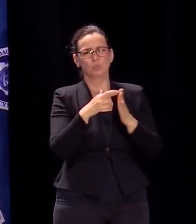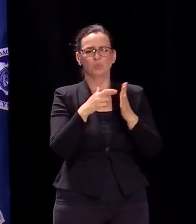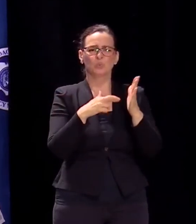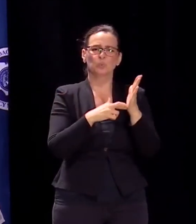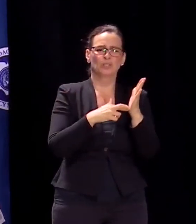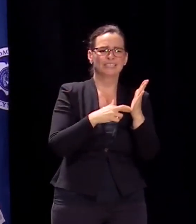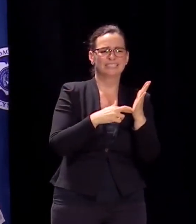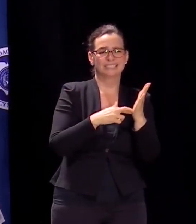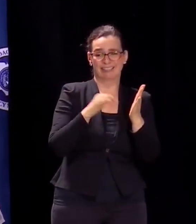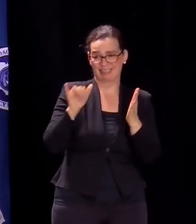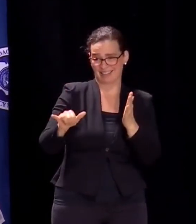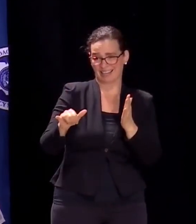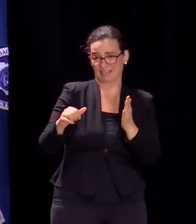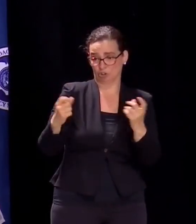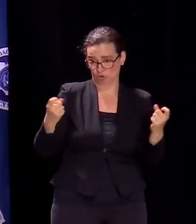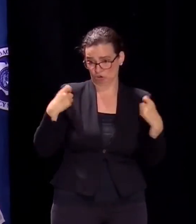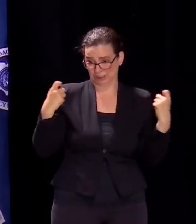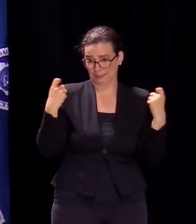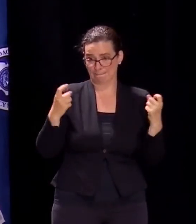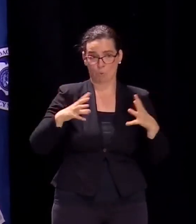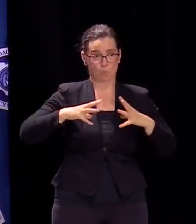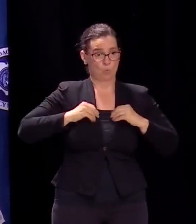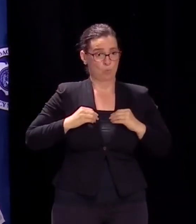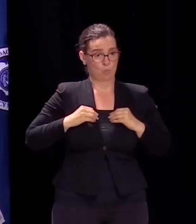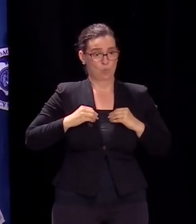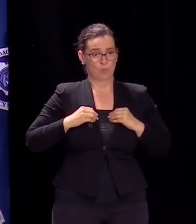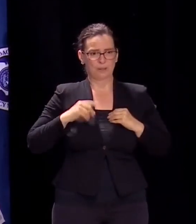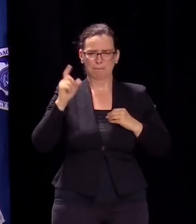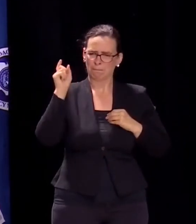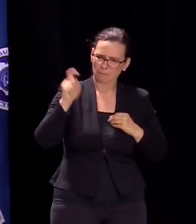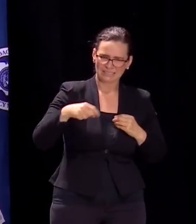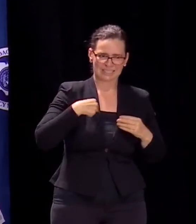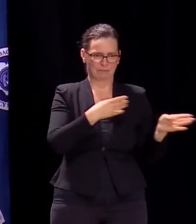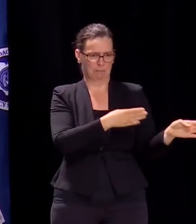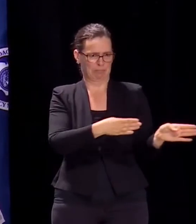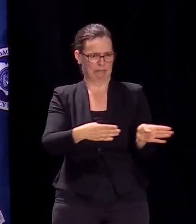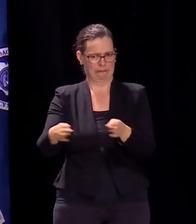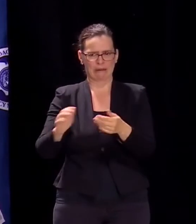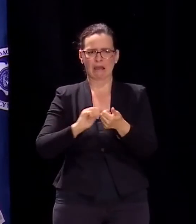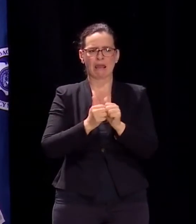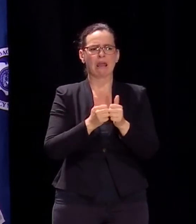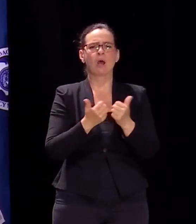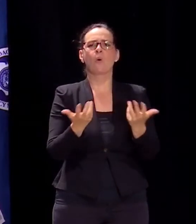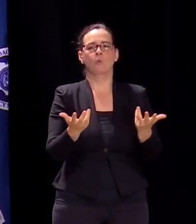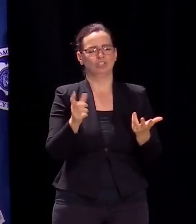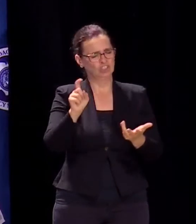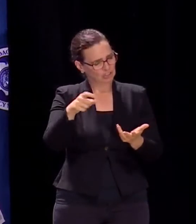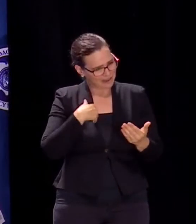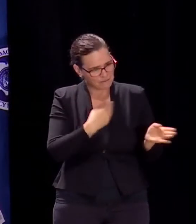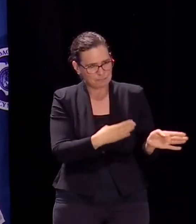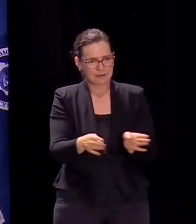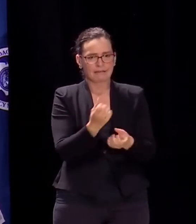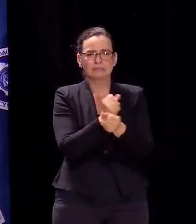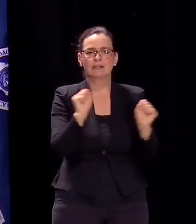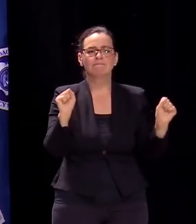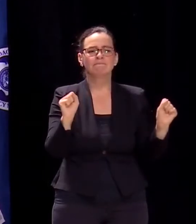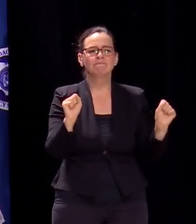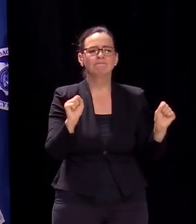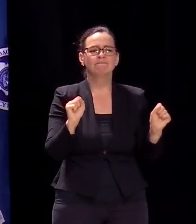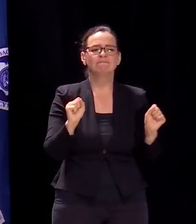is making sure that they have detailed logs of who is in their facility and when for contact